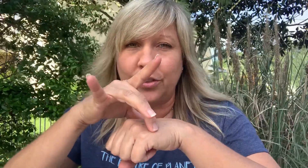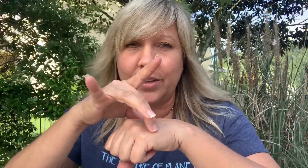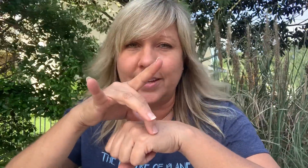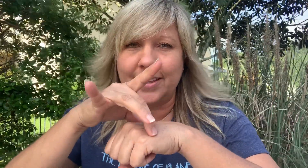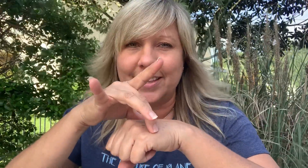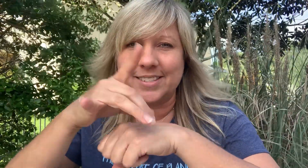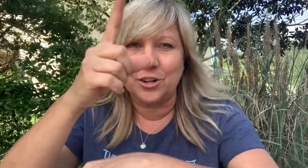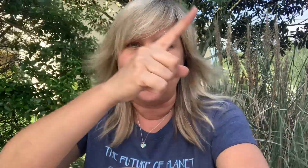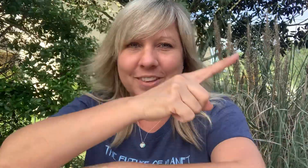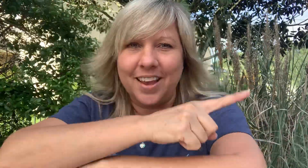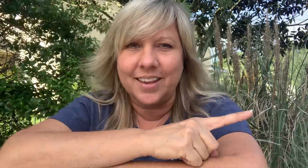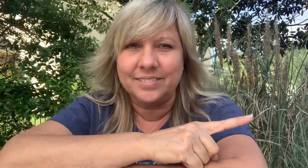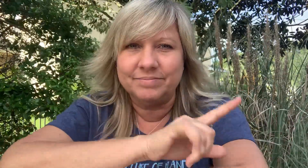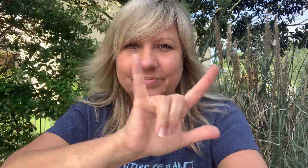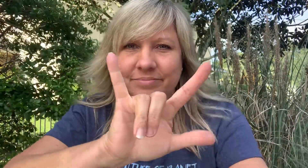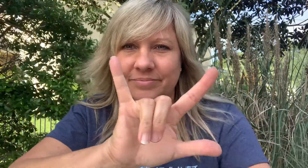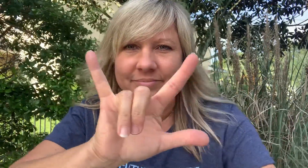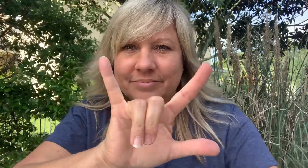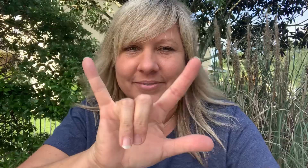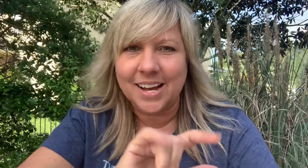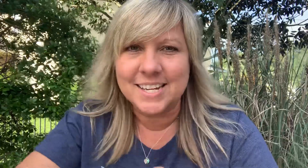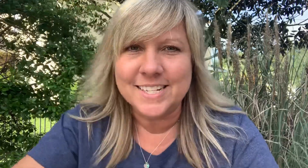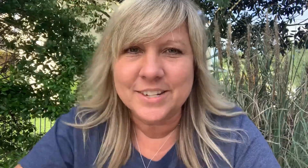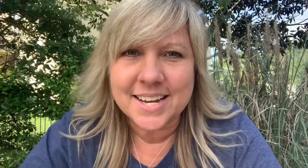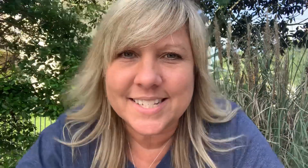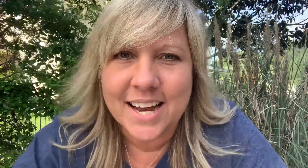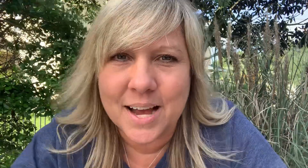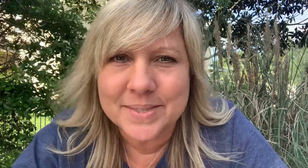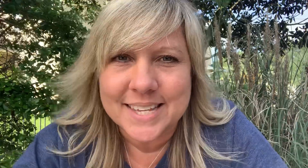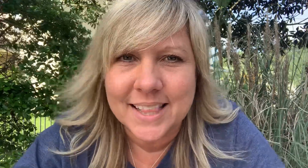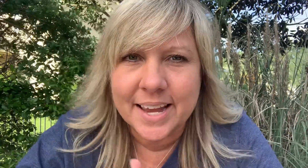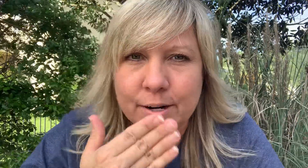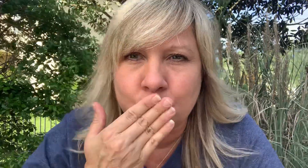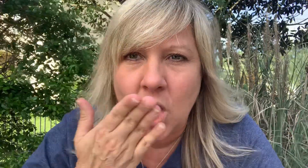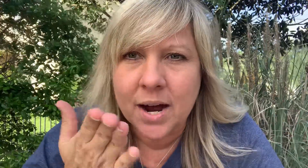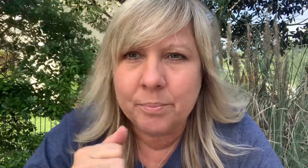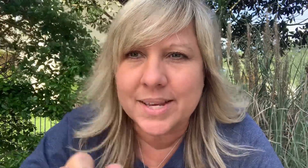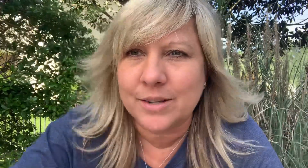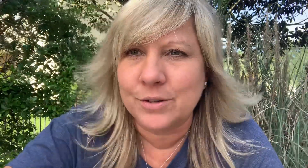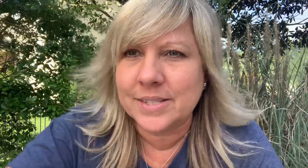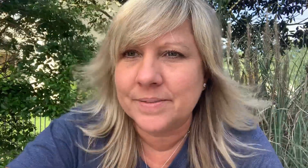this Earth Day. Until next time, see you later. Besos.